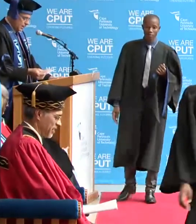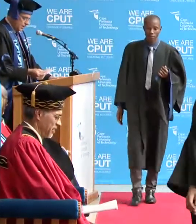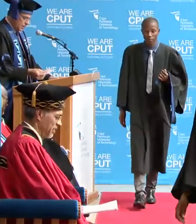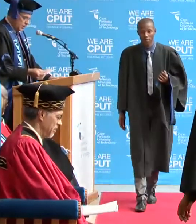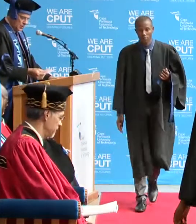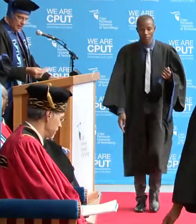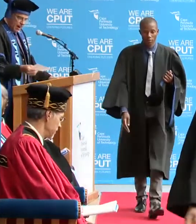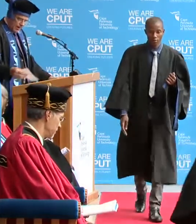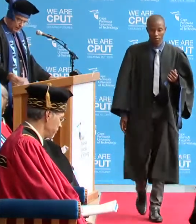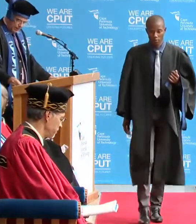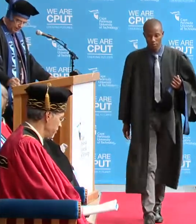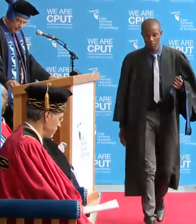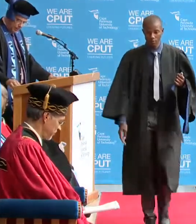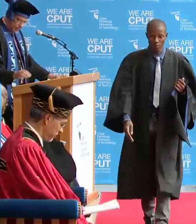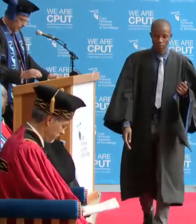Yamkela Yusiba.